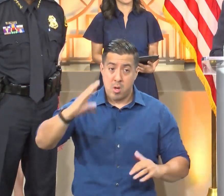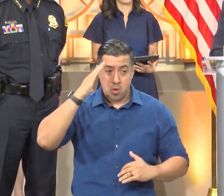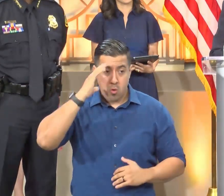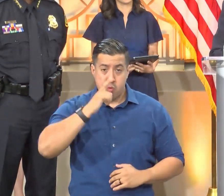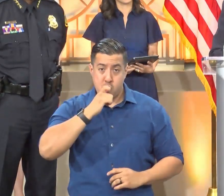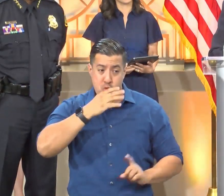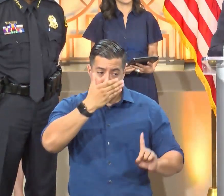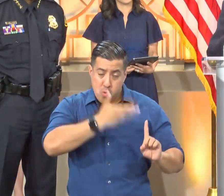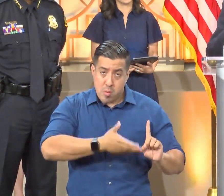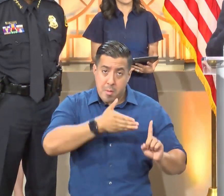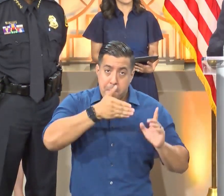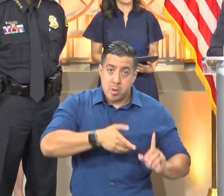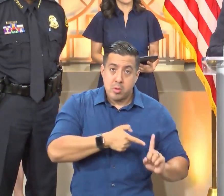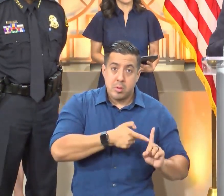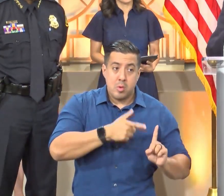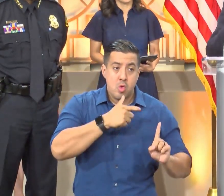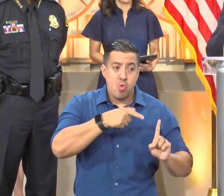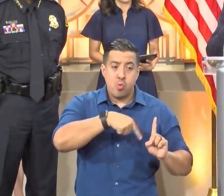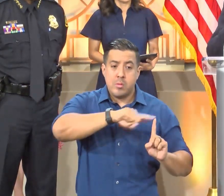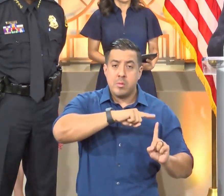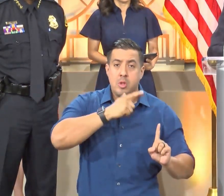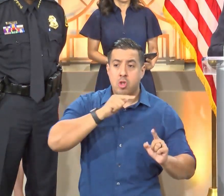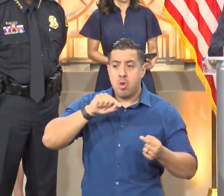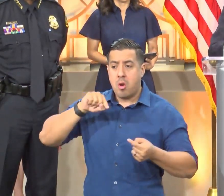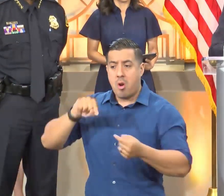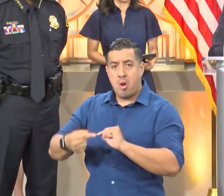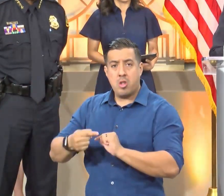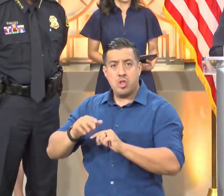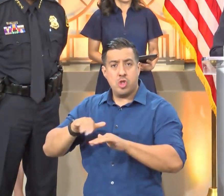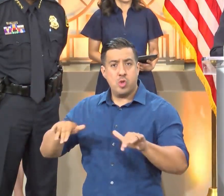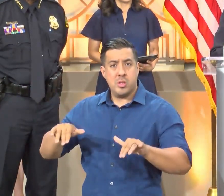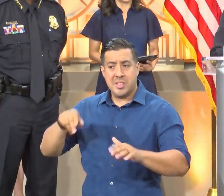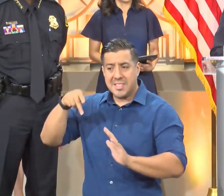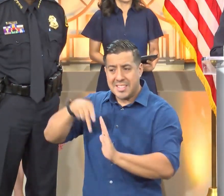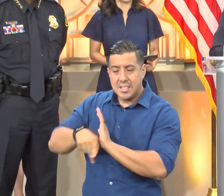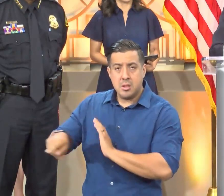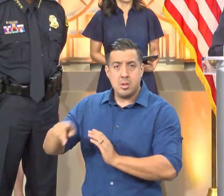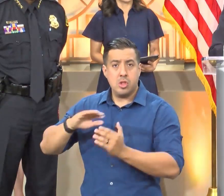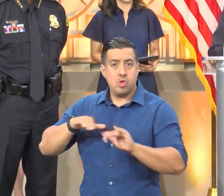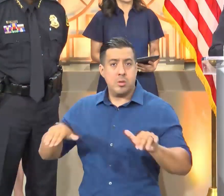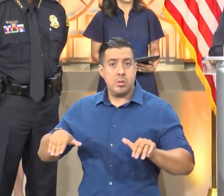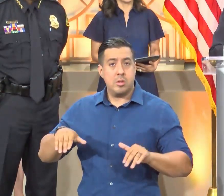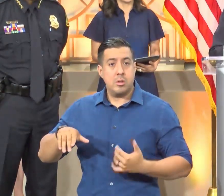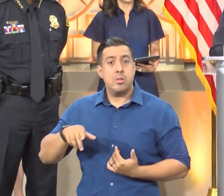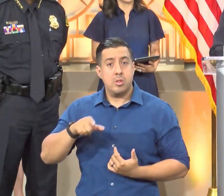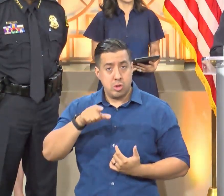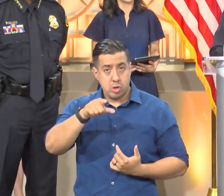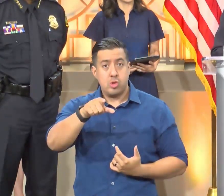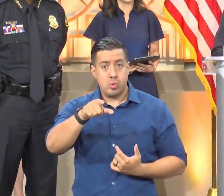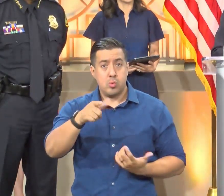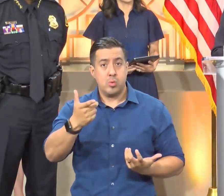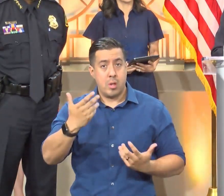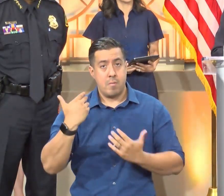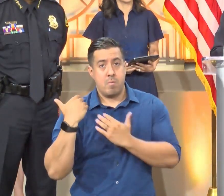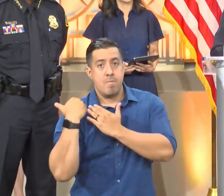are, who are hurting and killing our children, you too have an obligation to